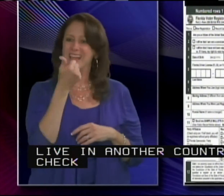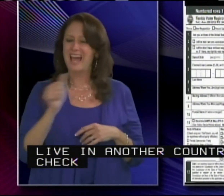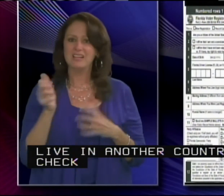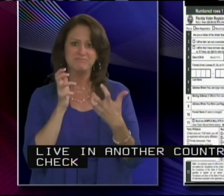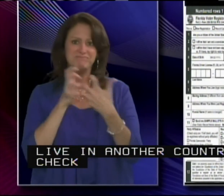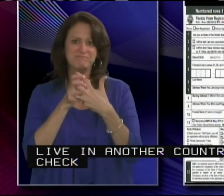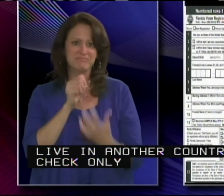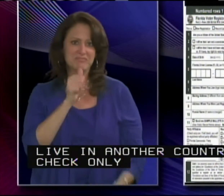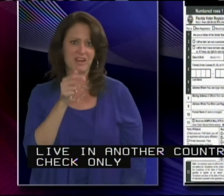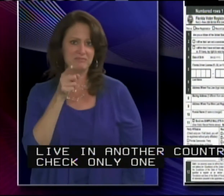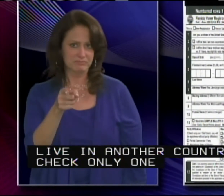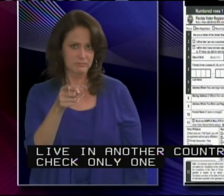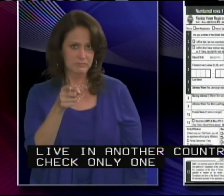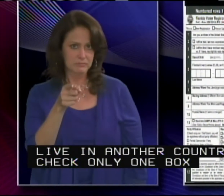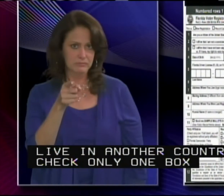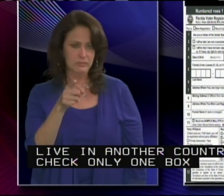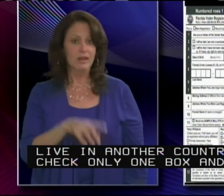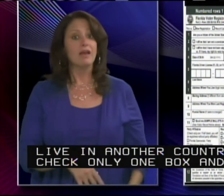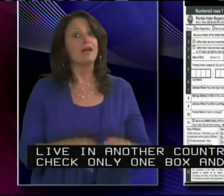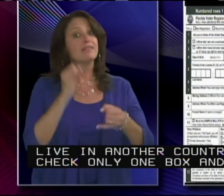if they don't apply.